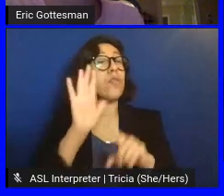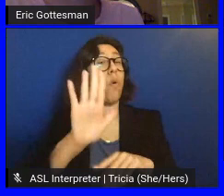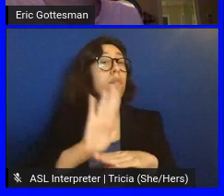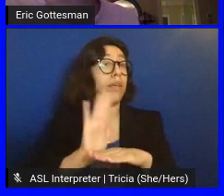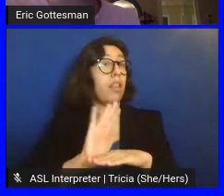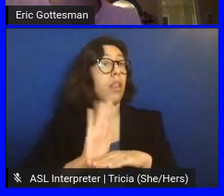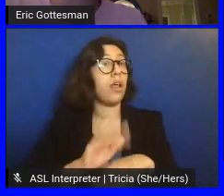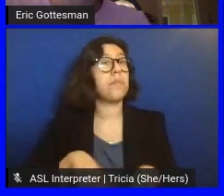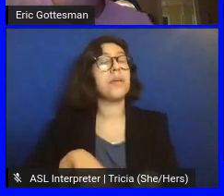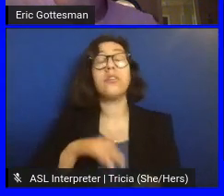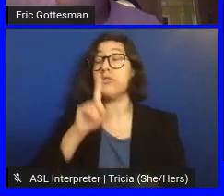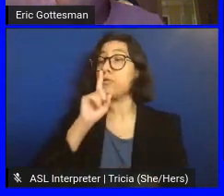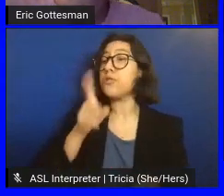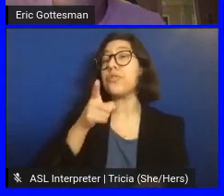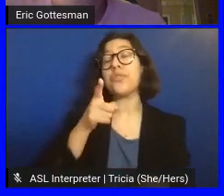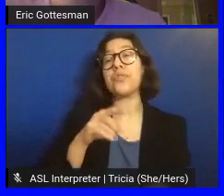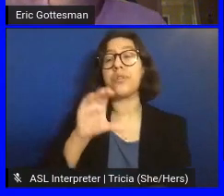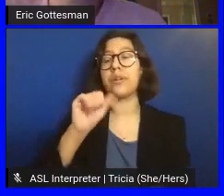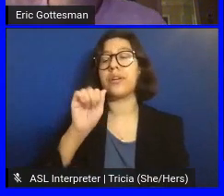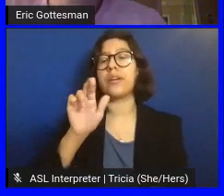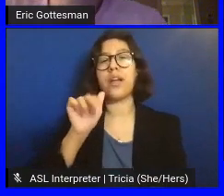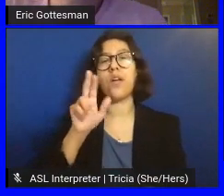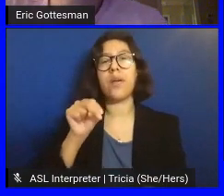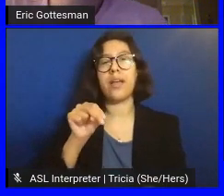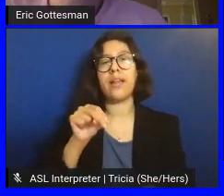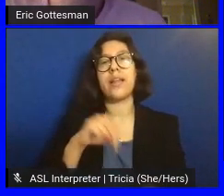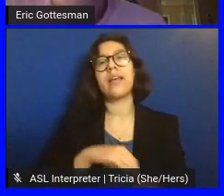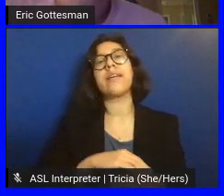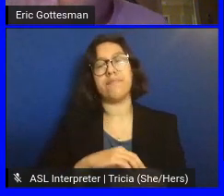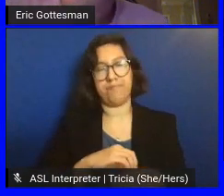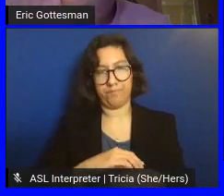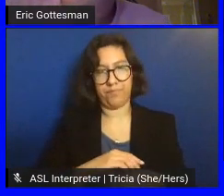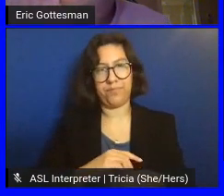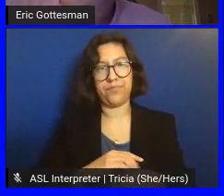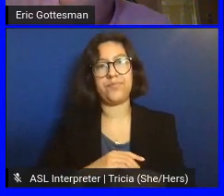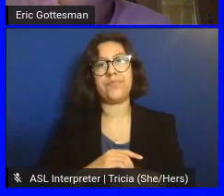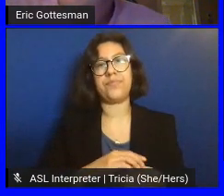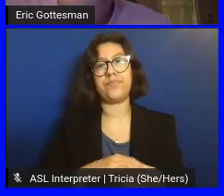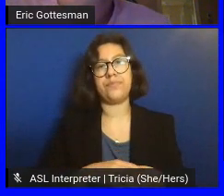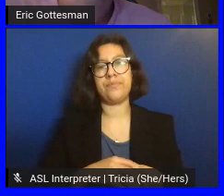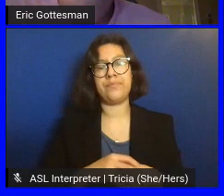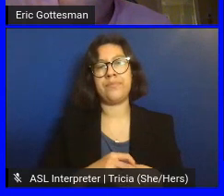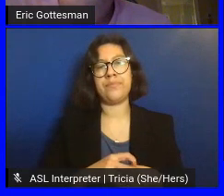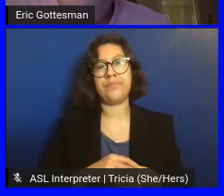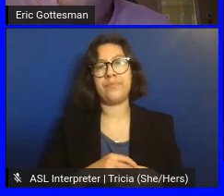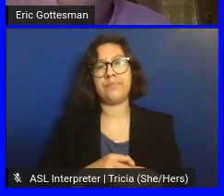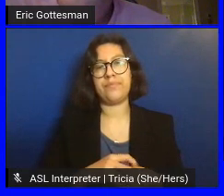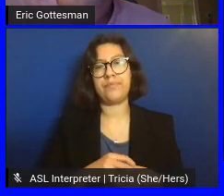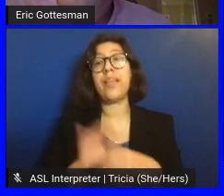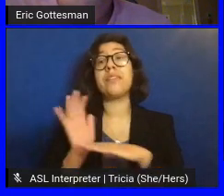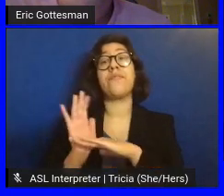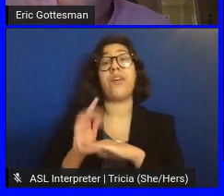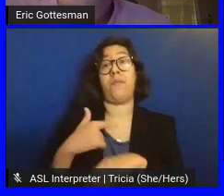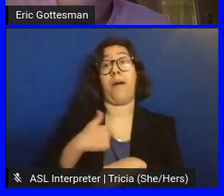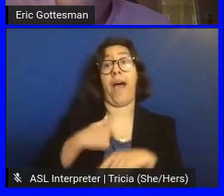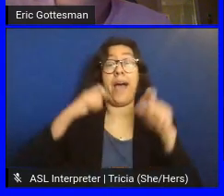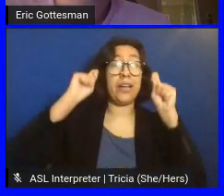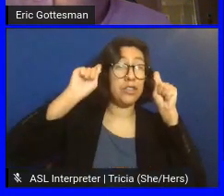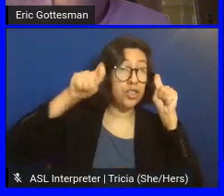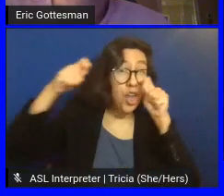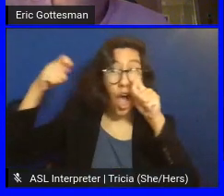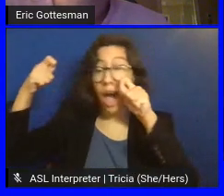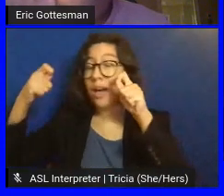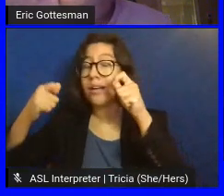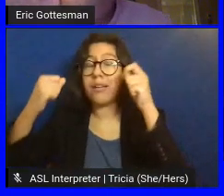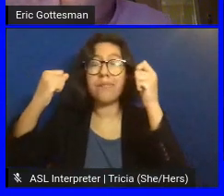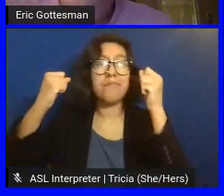Sure. So it's actually a film that I shot many moons ago.